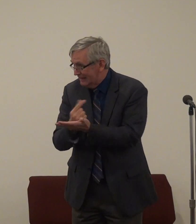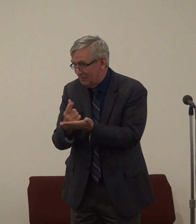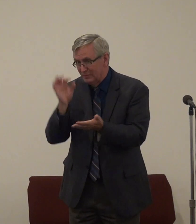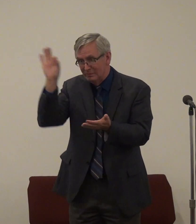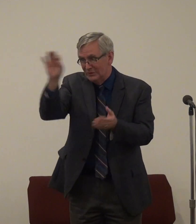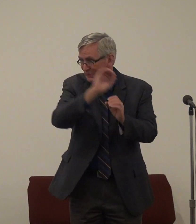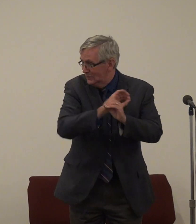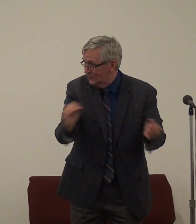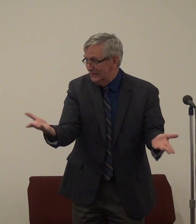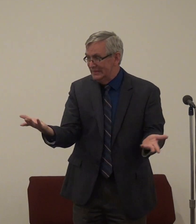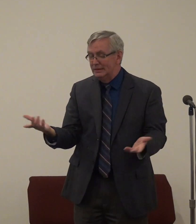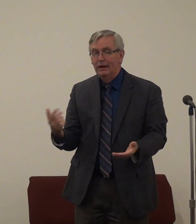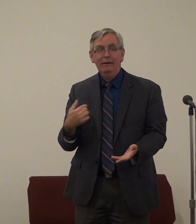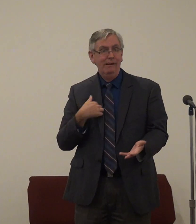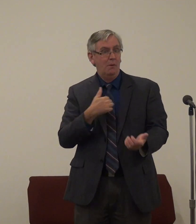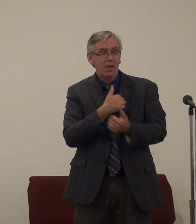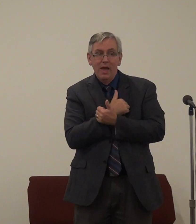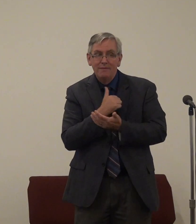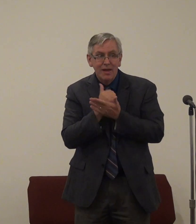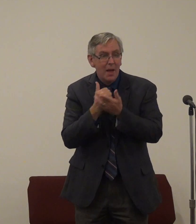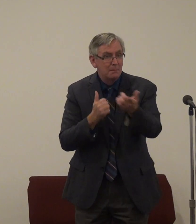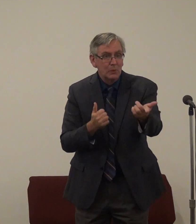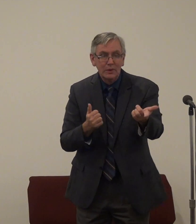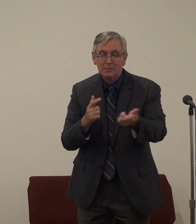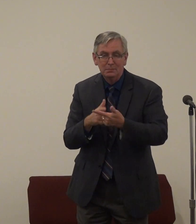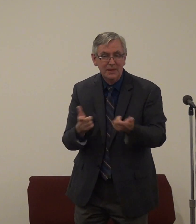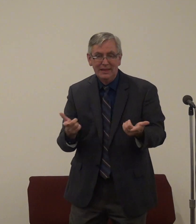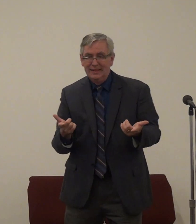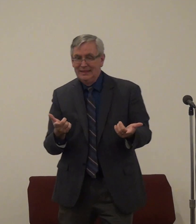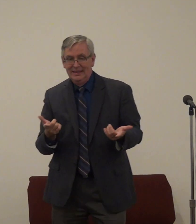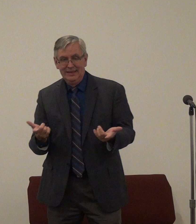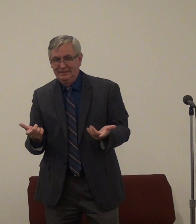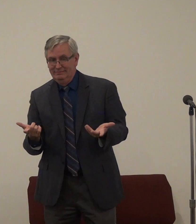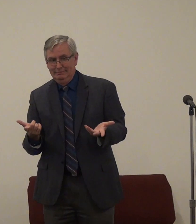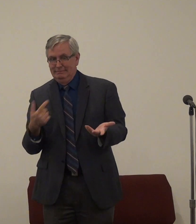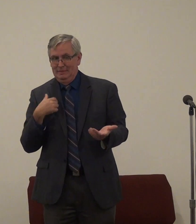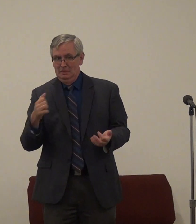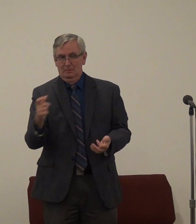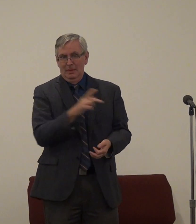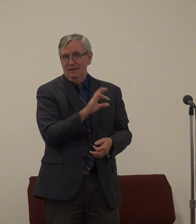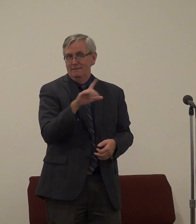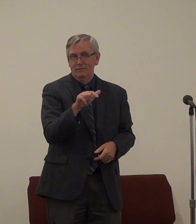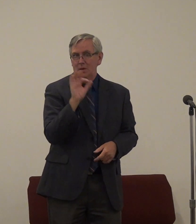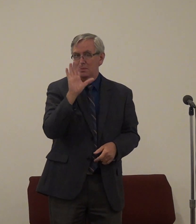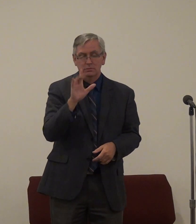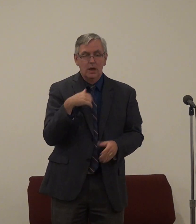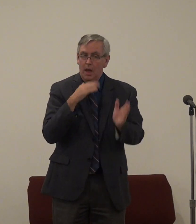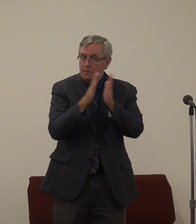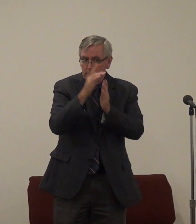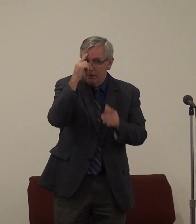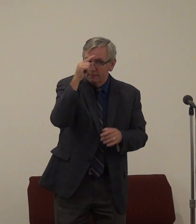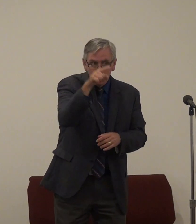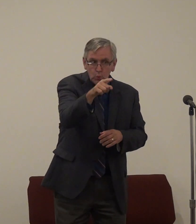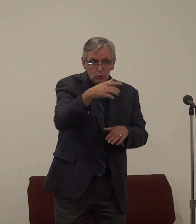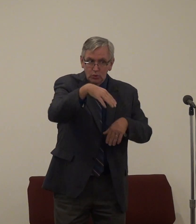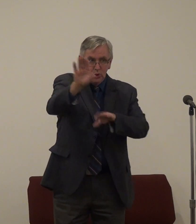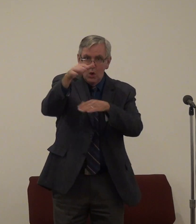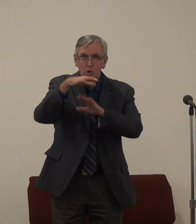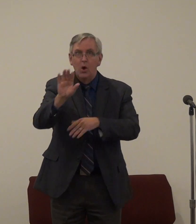us? The deaf need the gospel there. There's nobody to preach to them." And I said, "Well, Robert, I love nothing more, but I'm a pastor in Florida.